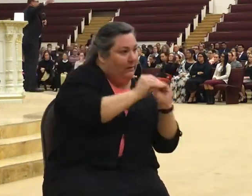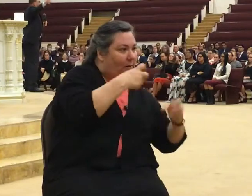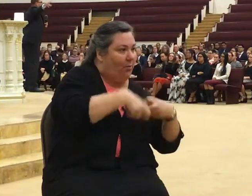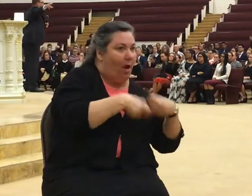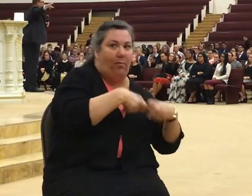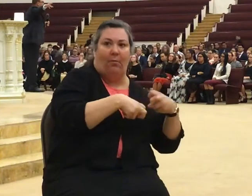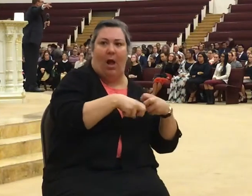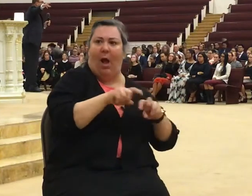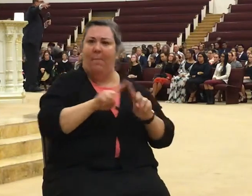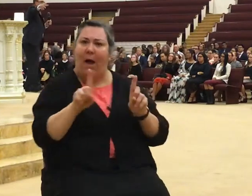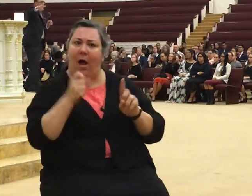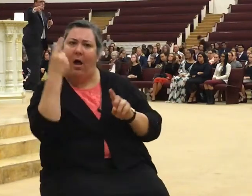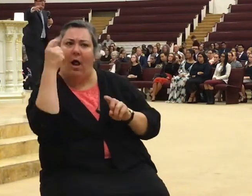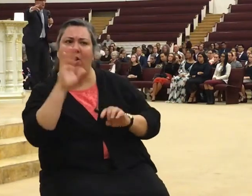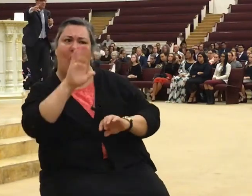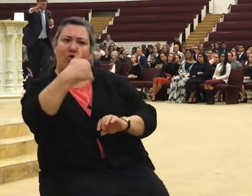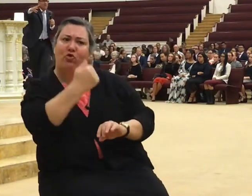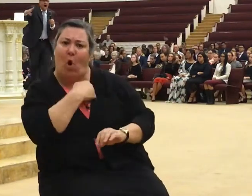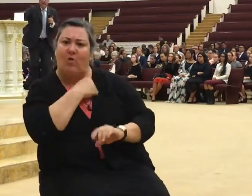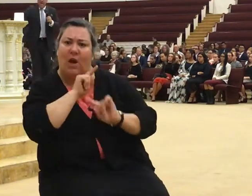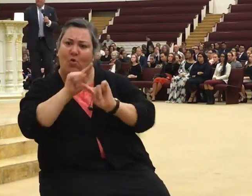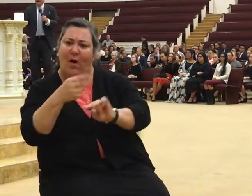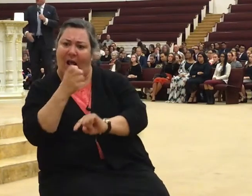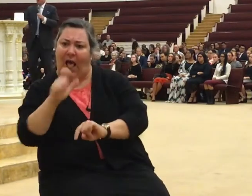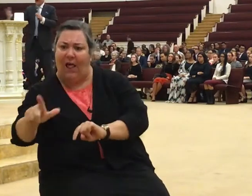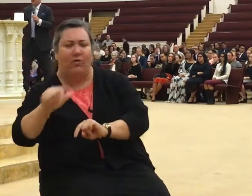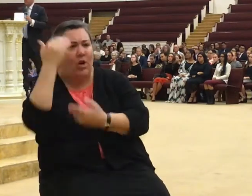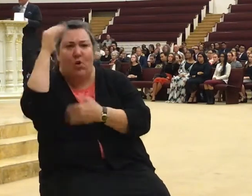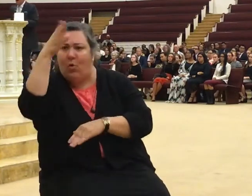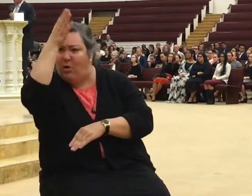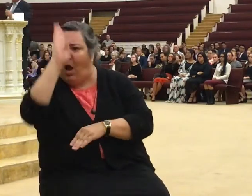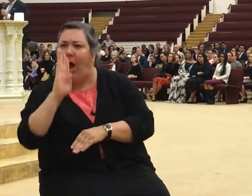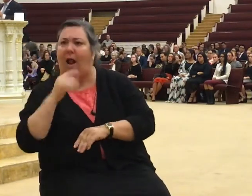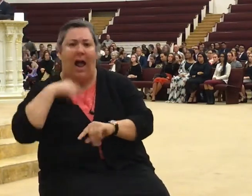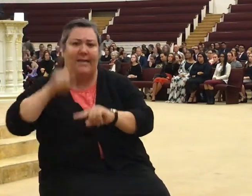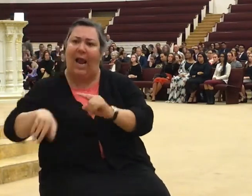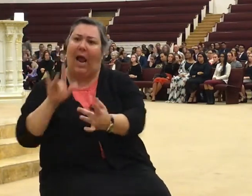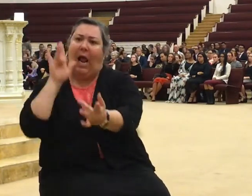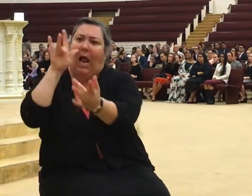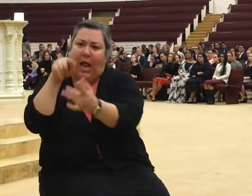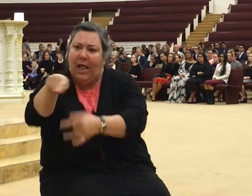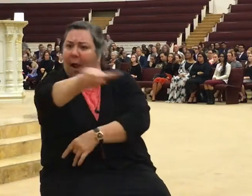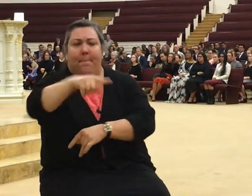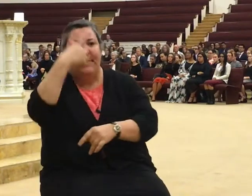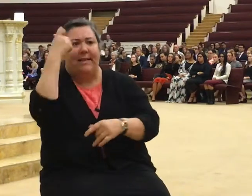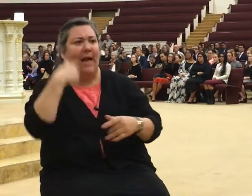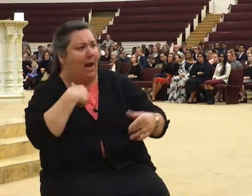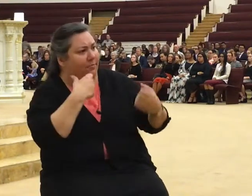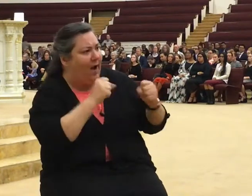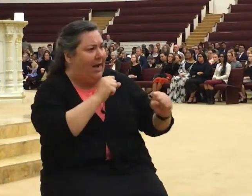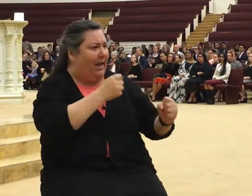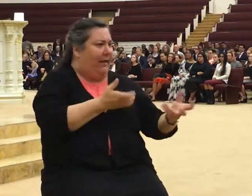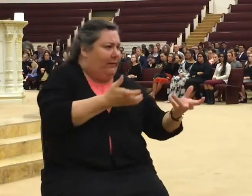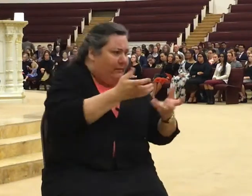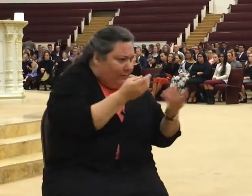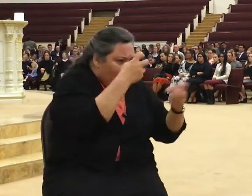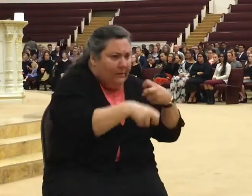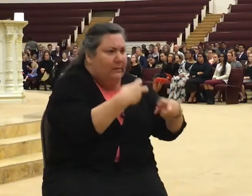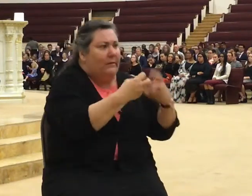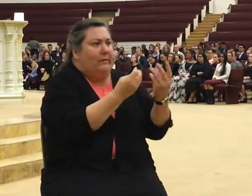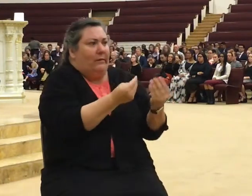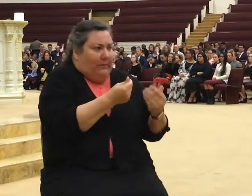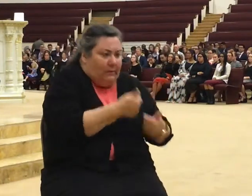there are souls that are on their way to hell that don't even know God. And pastor can't even reach for them because he's having to reach. Meanwhile, they could have been helped by an elder walking